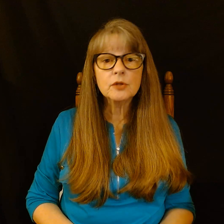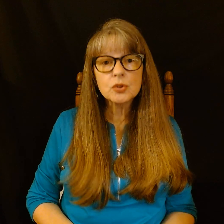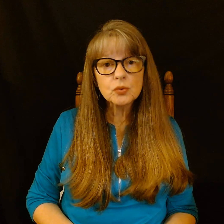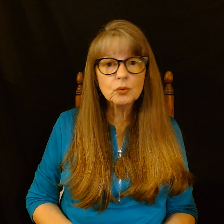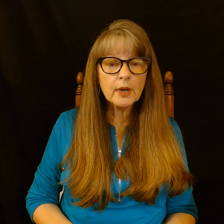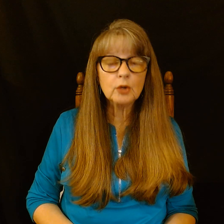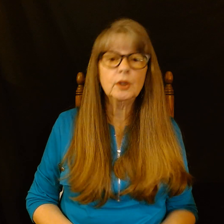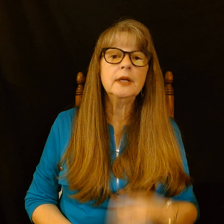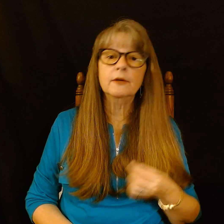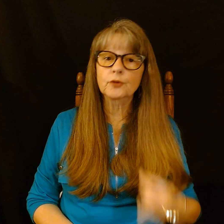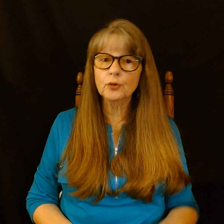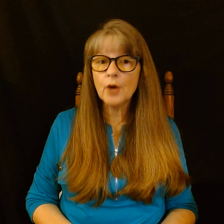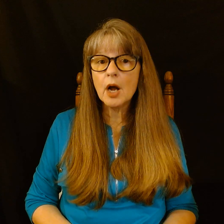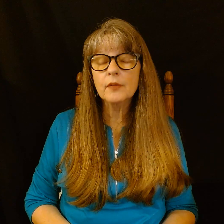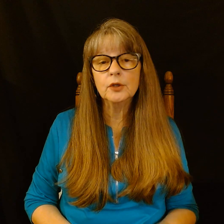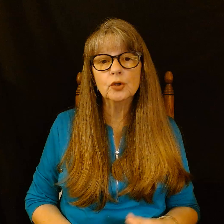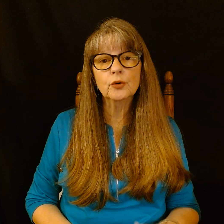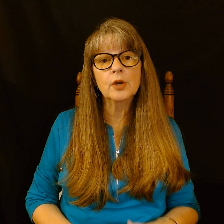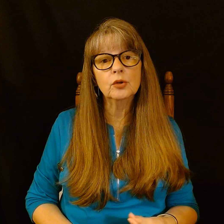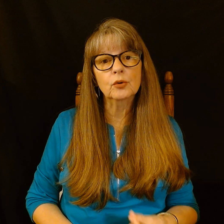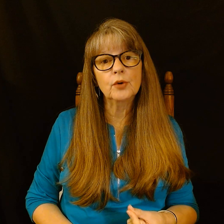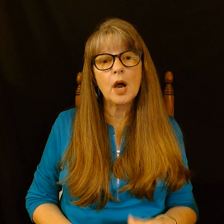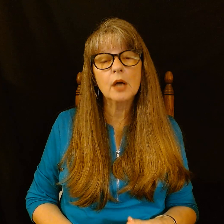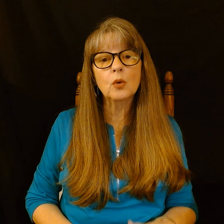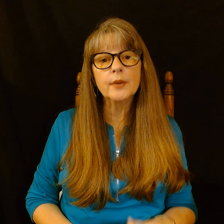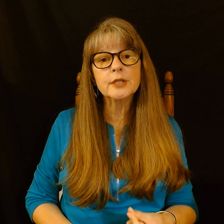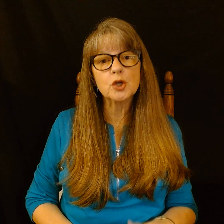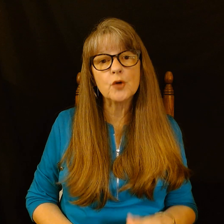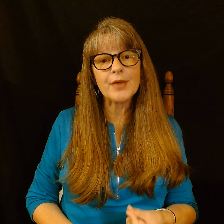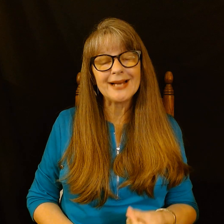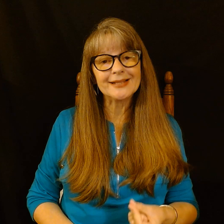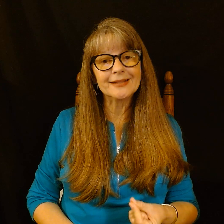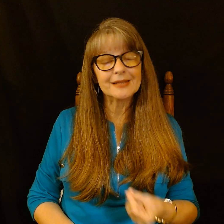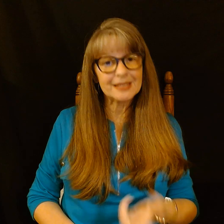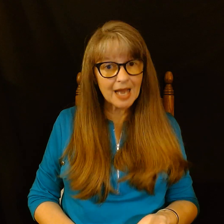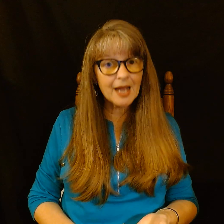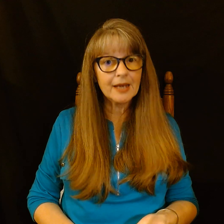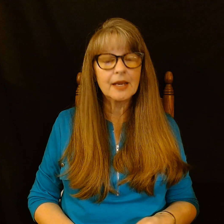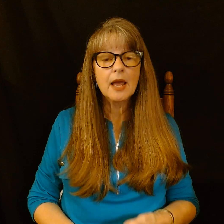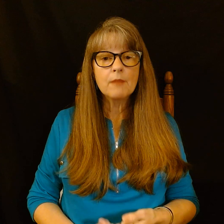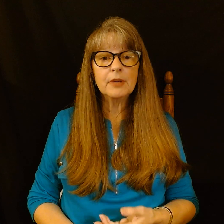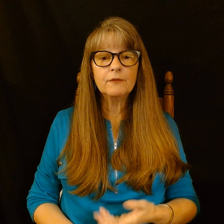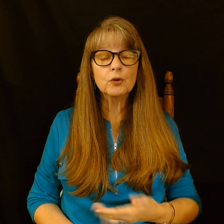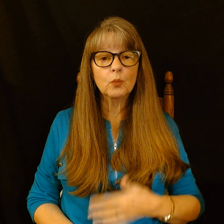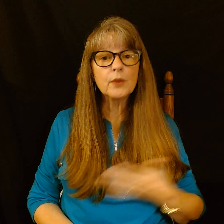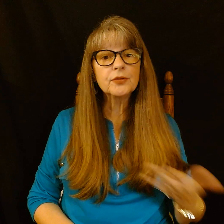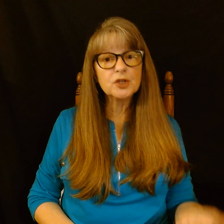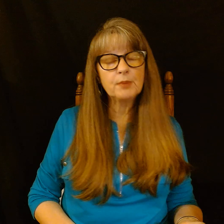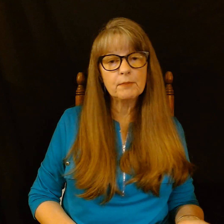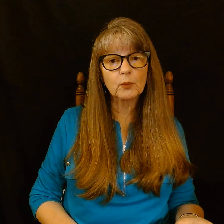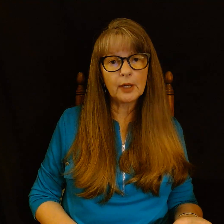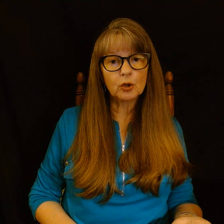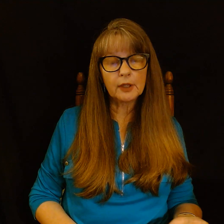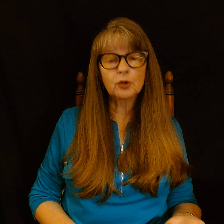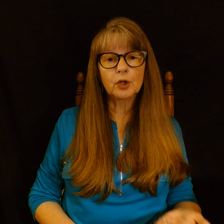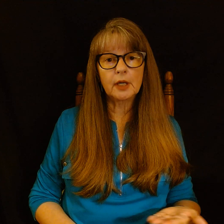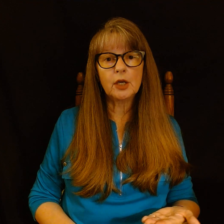school regularly. If you're not, then you're not going to know that sign. But if you're with these people regularly, you're going to